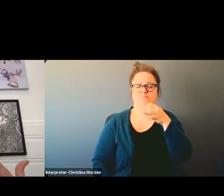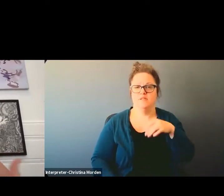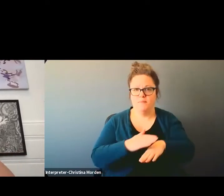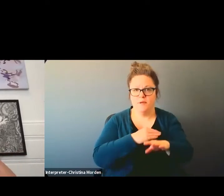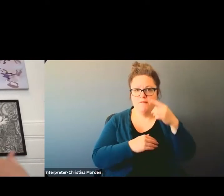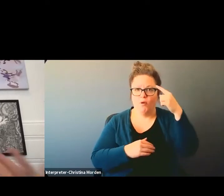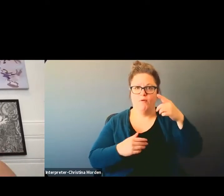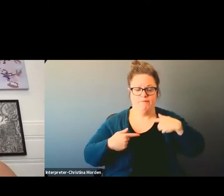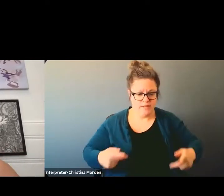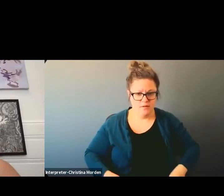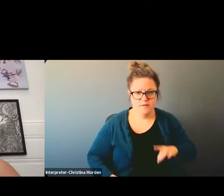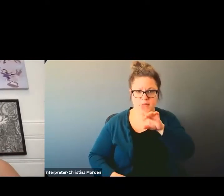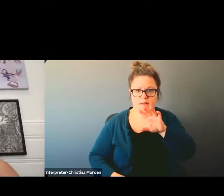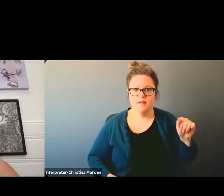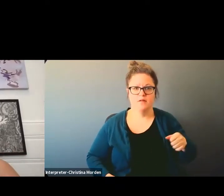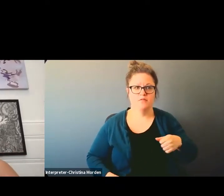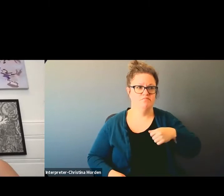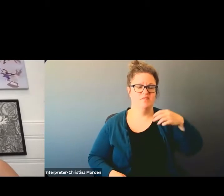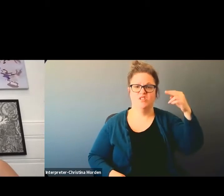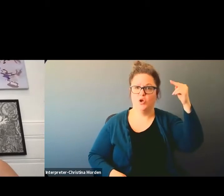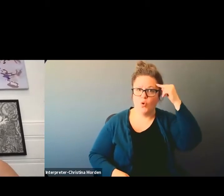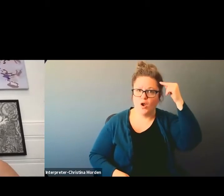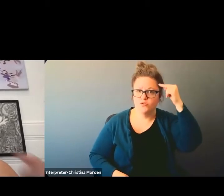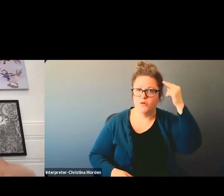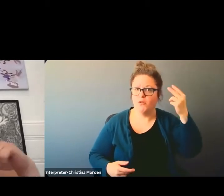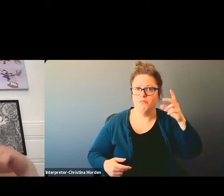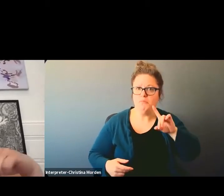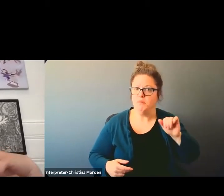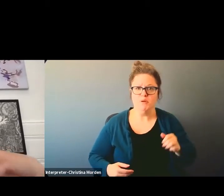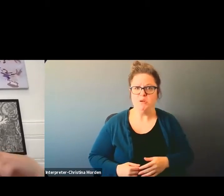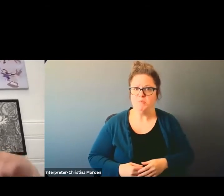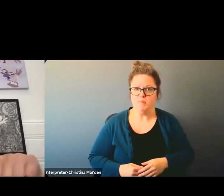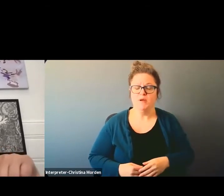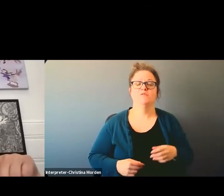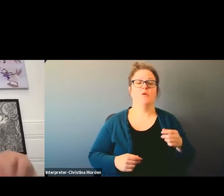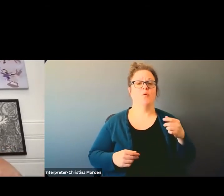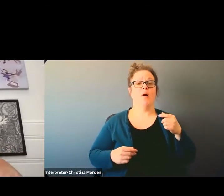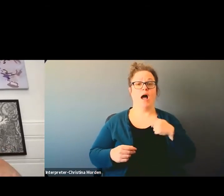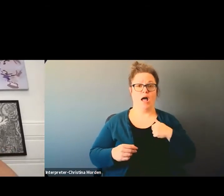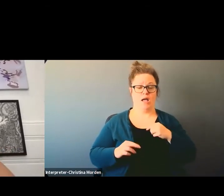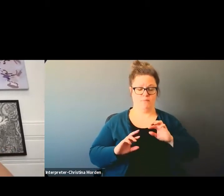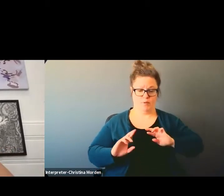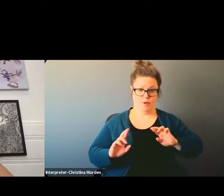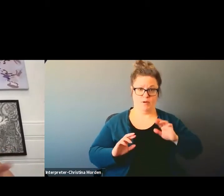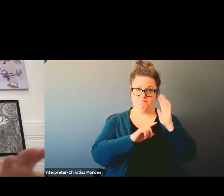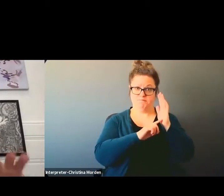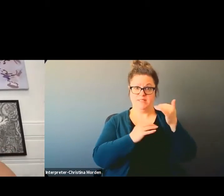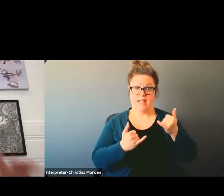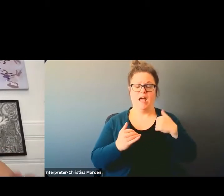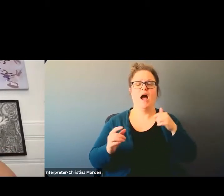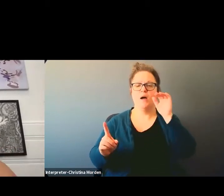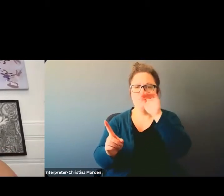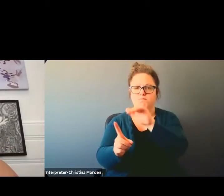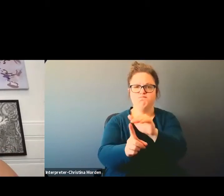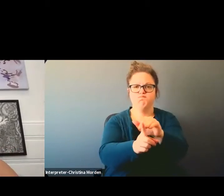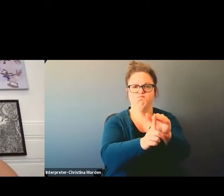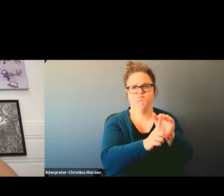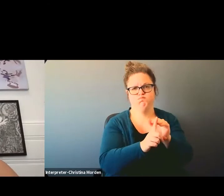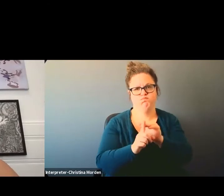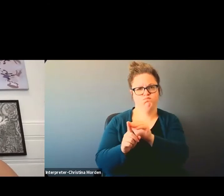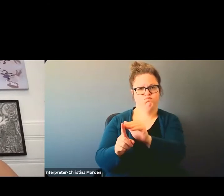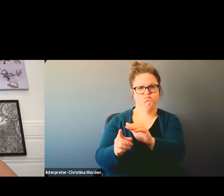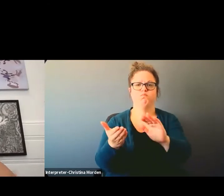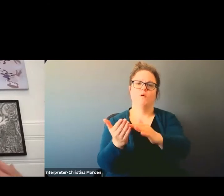neurological, or intellectual disabilities. Therefore, when I prepared for this workshop, I reached out to people in those communities to